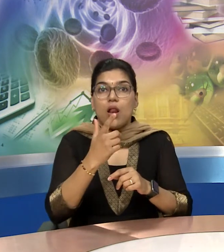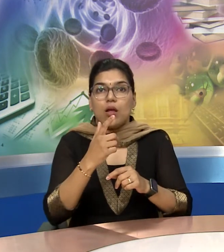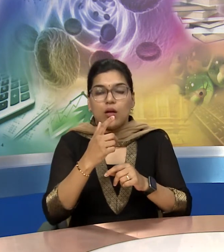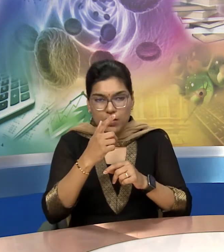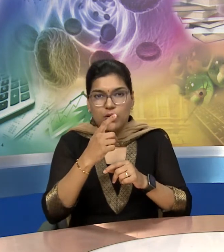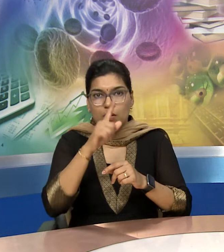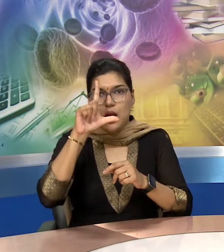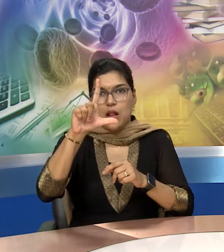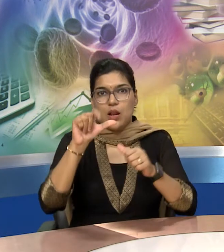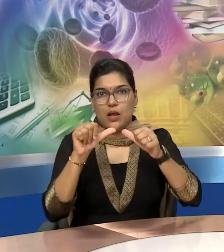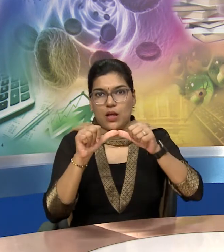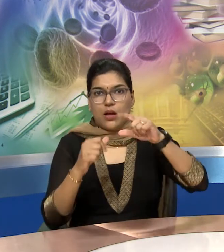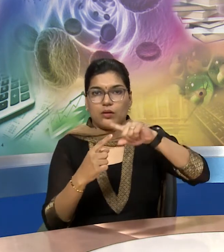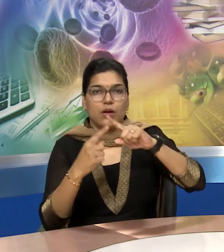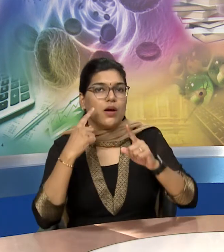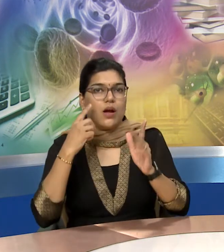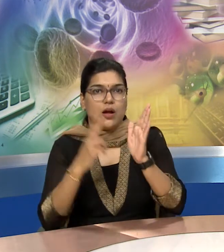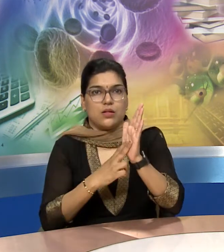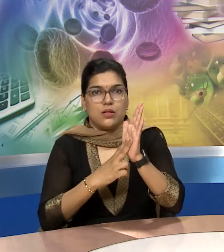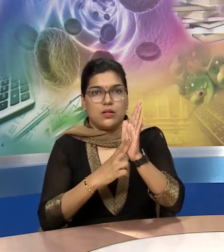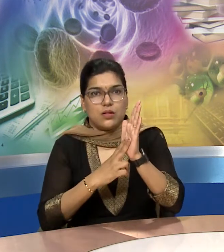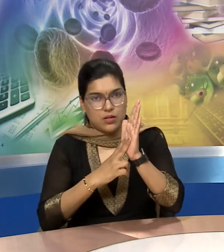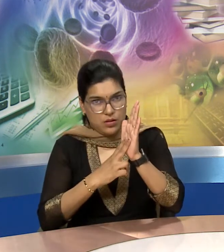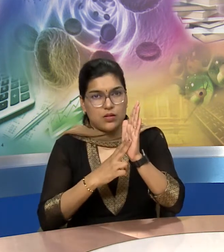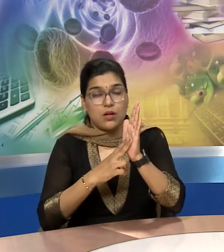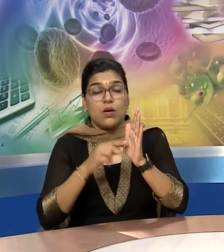And the Latin word is libraria,